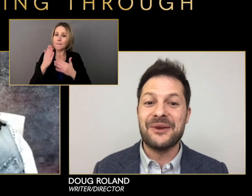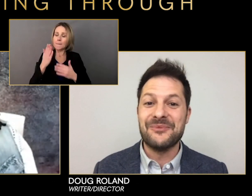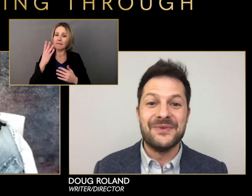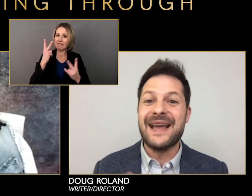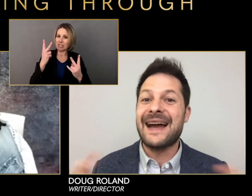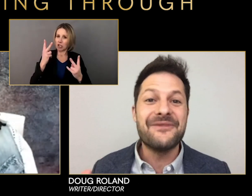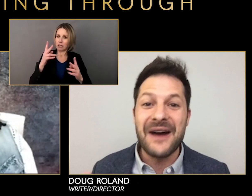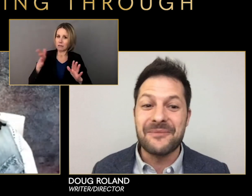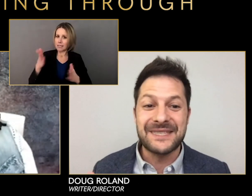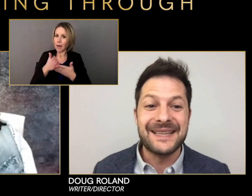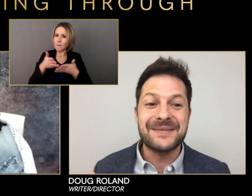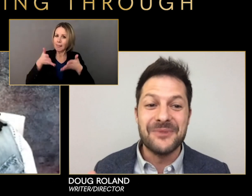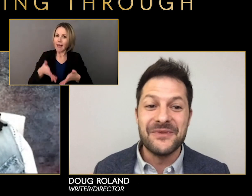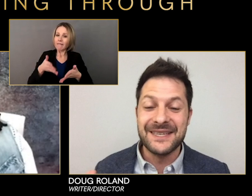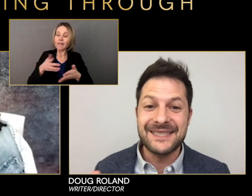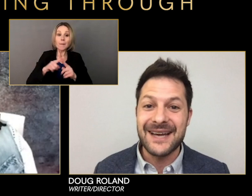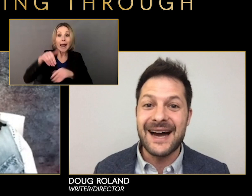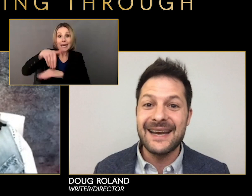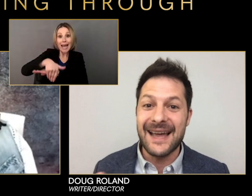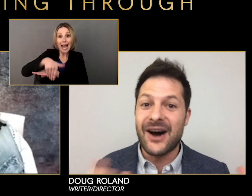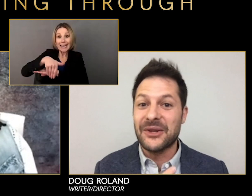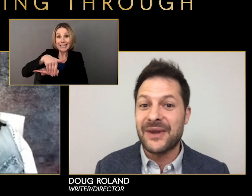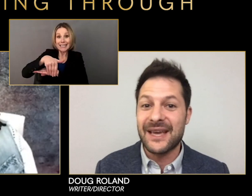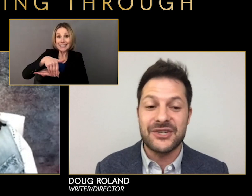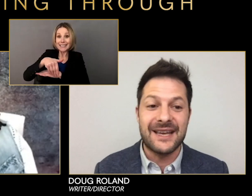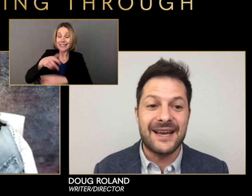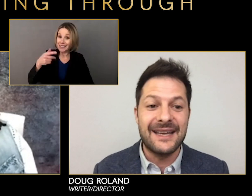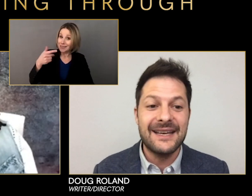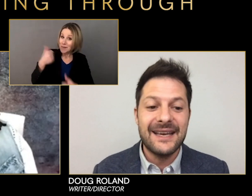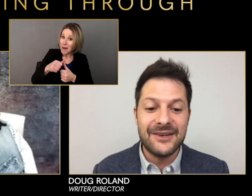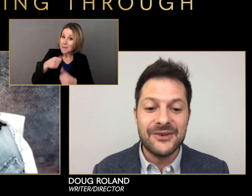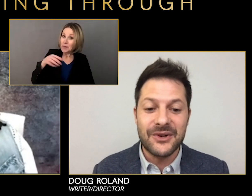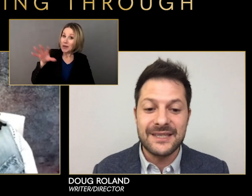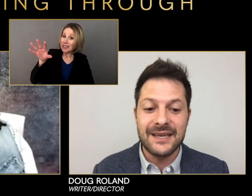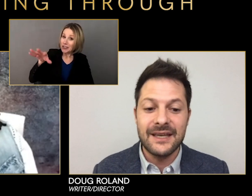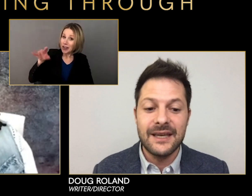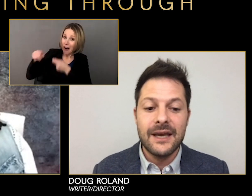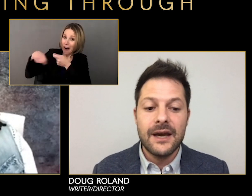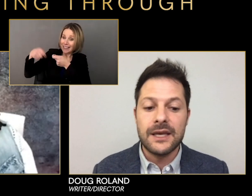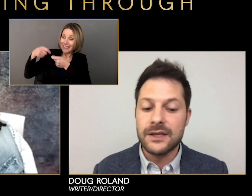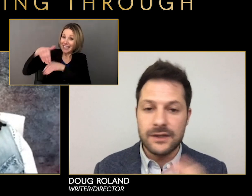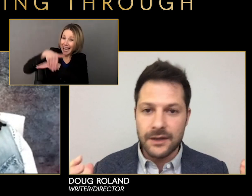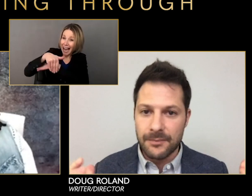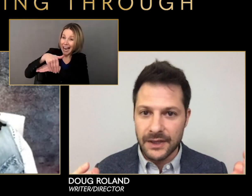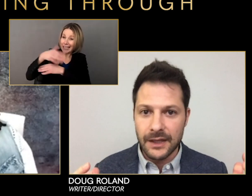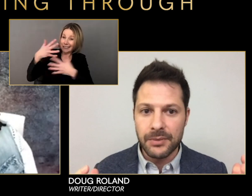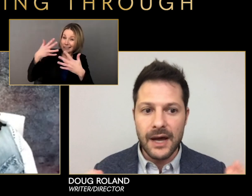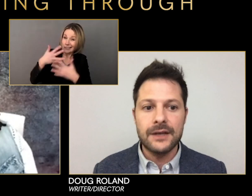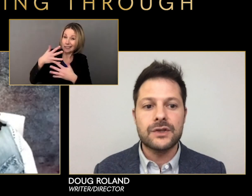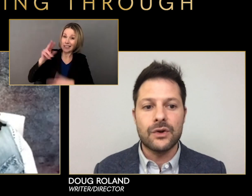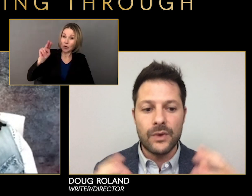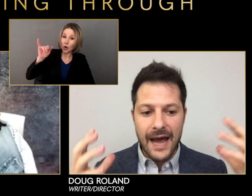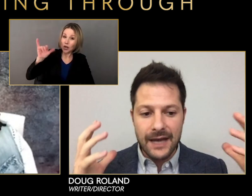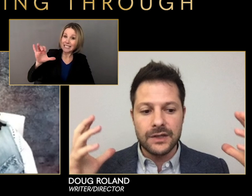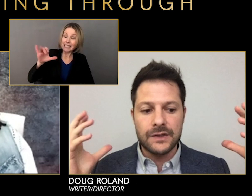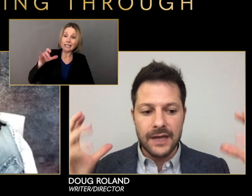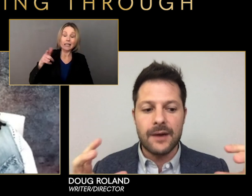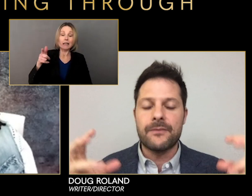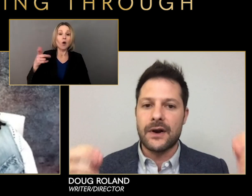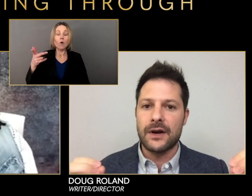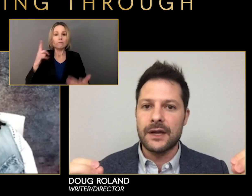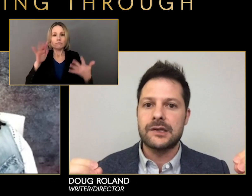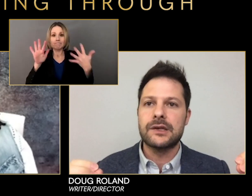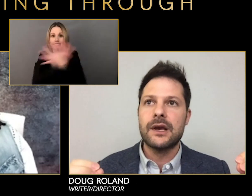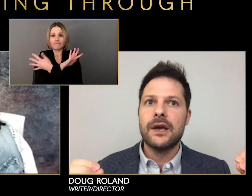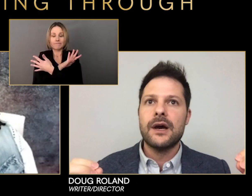where 95% of this movie is shot on location at night in New York City, he's completely blind. So we had to set